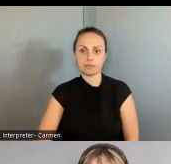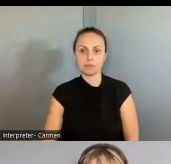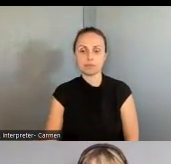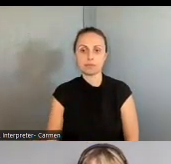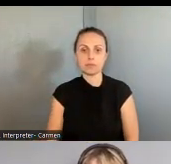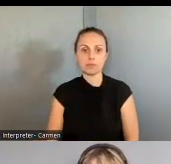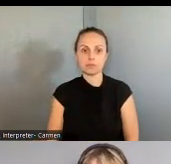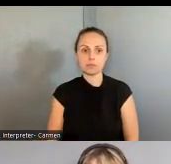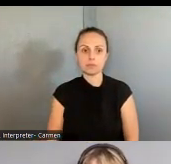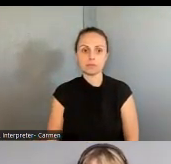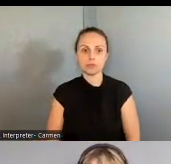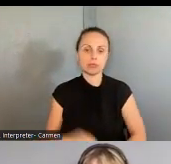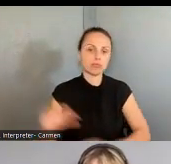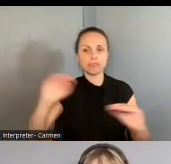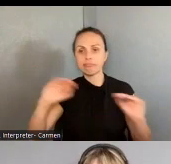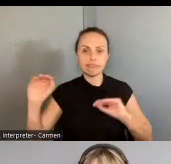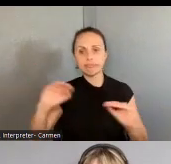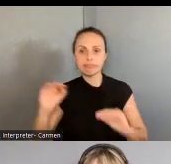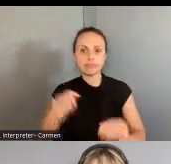Just shake up.